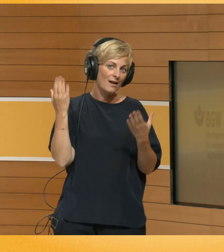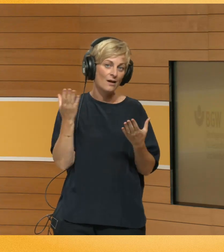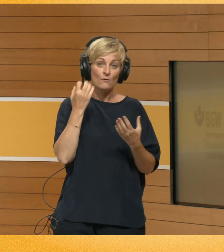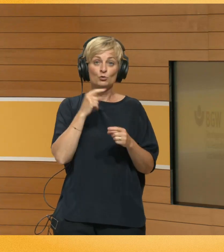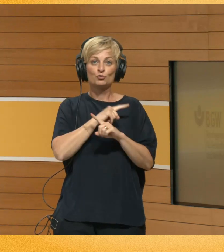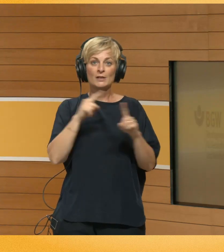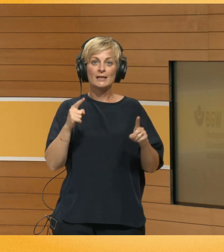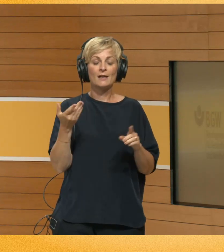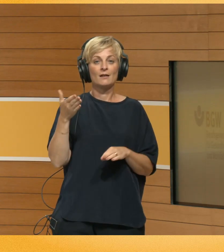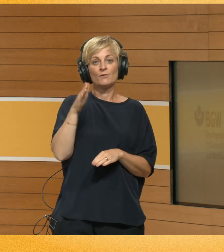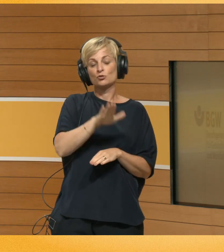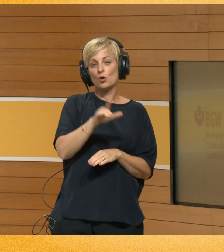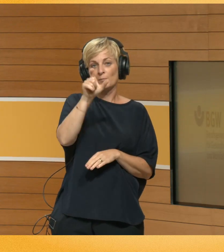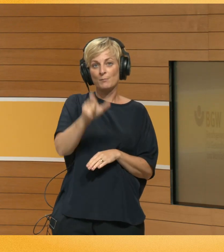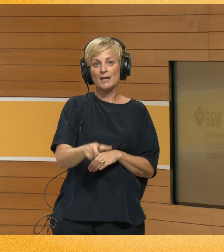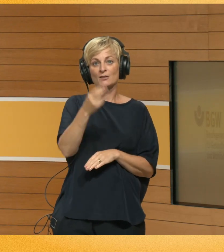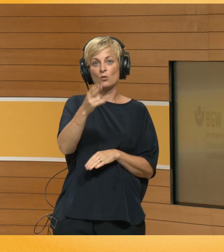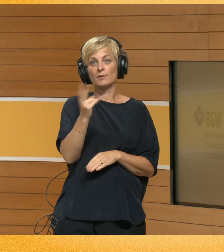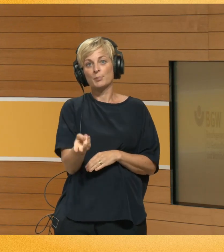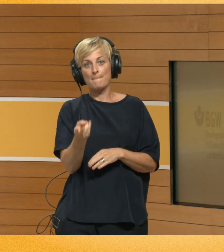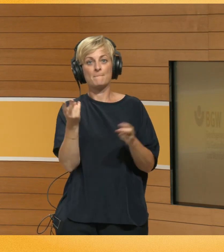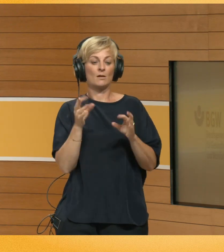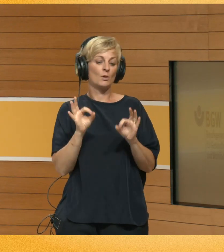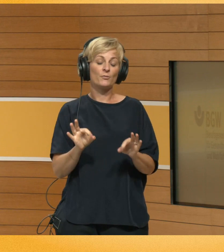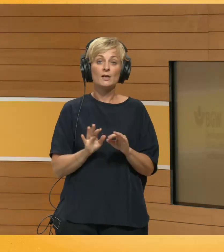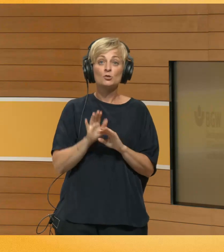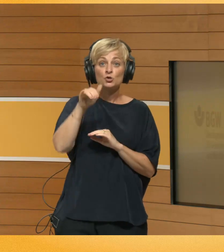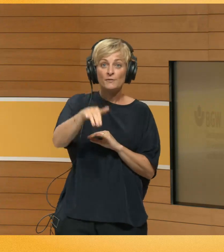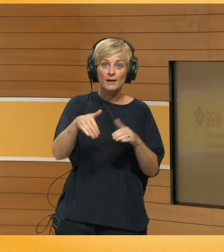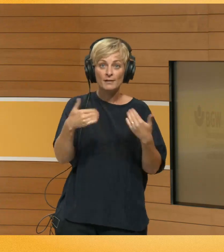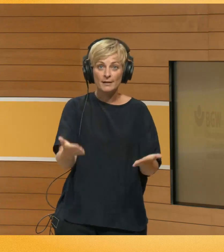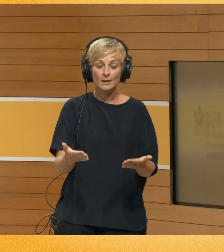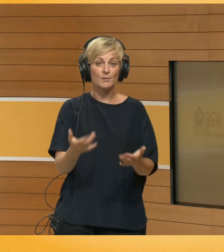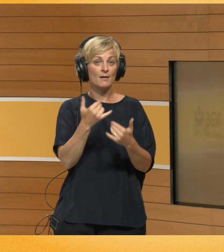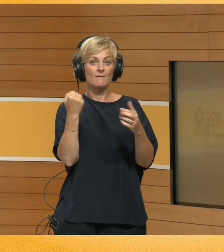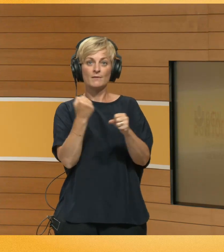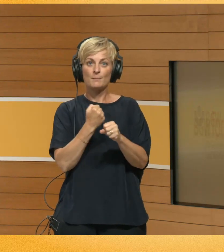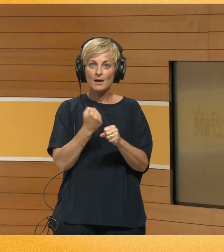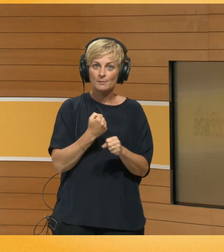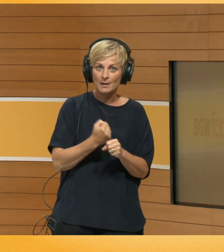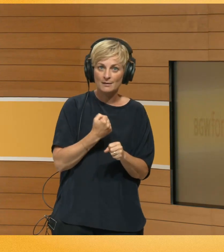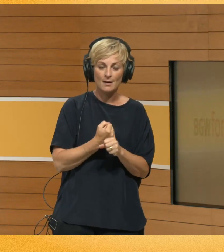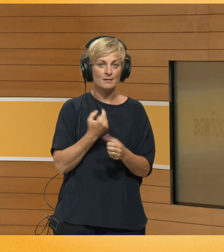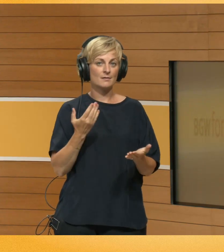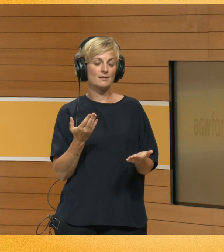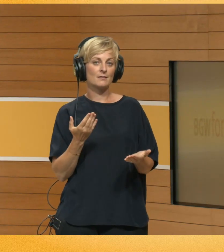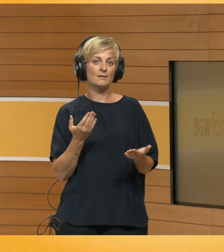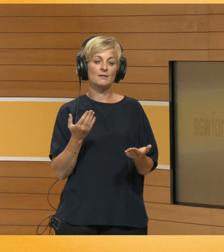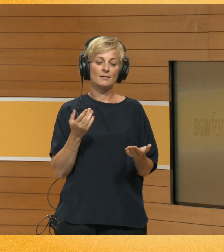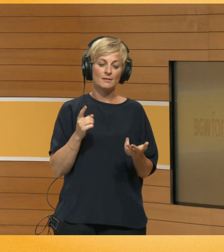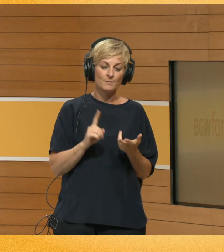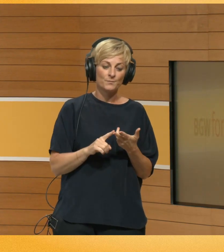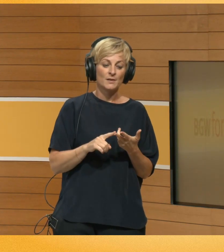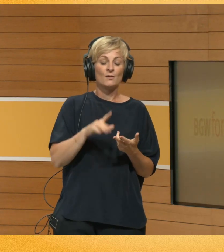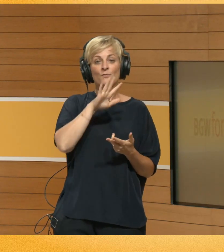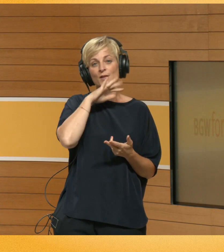Do you manual patient handle, or do you push? How much are you pushing? So all these things we looked at, and just like